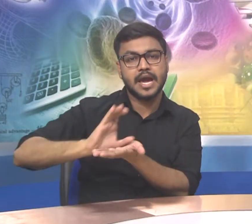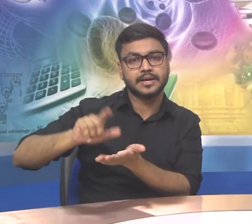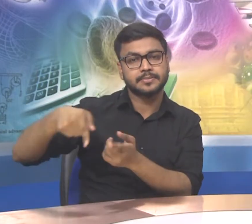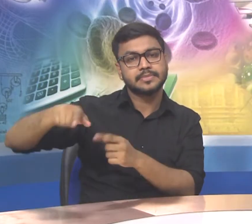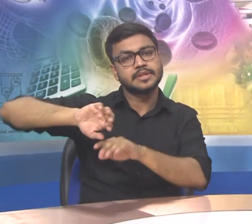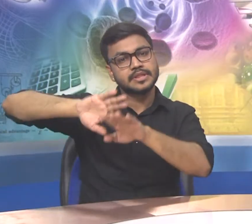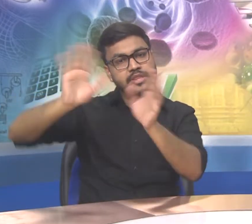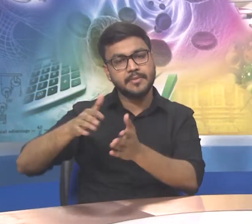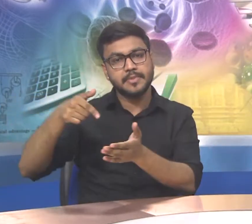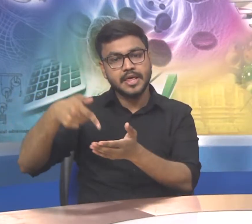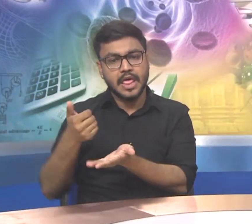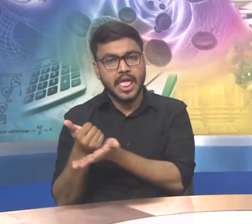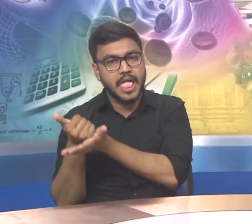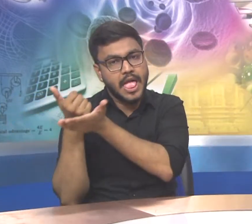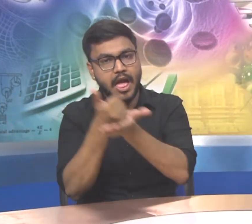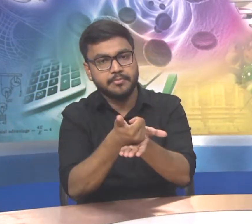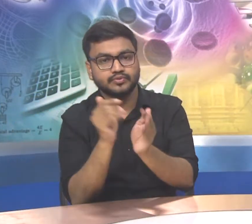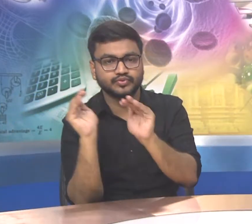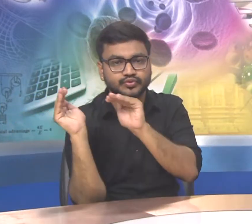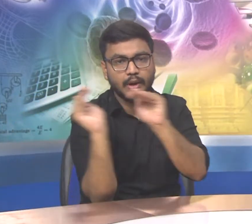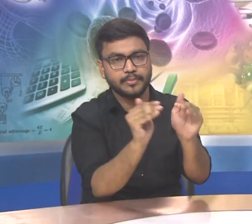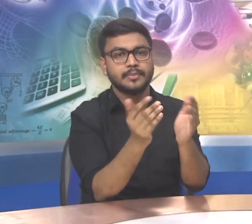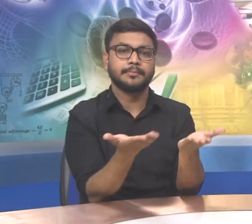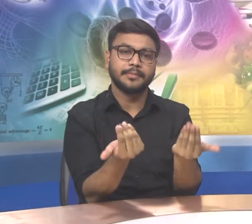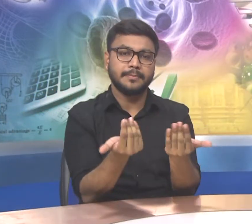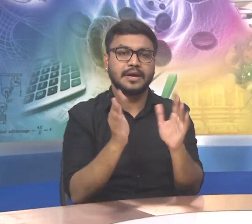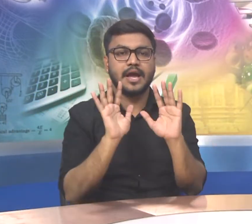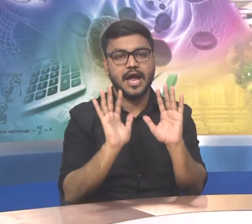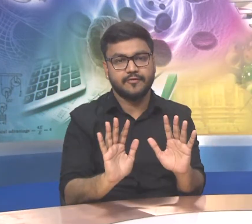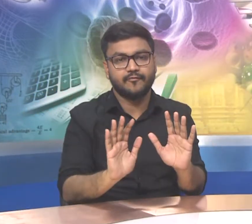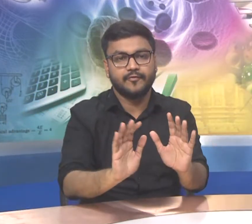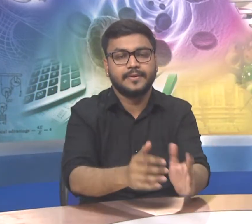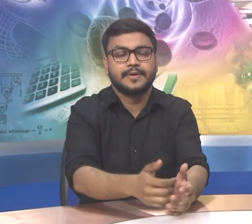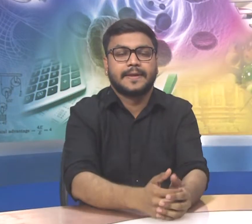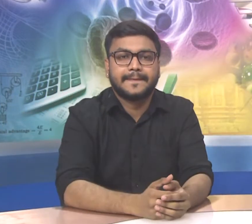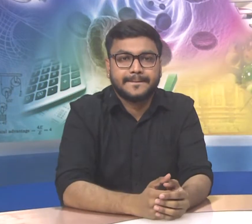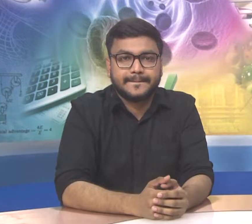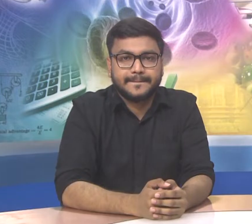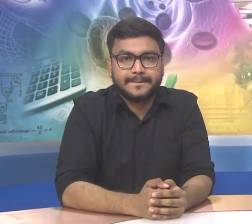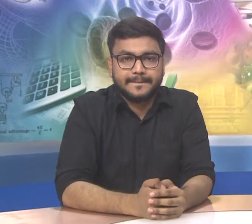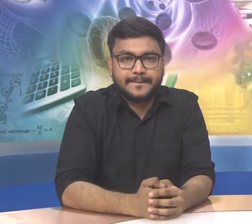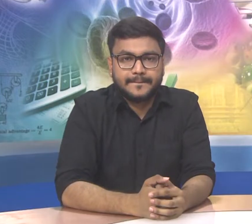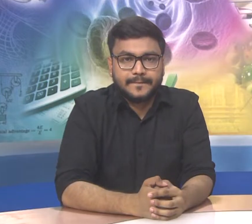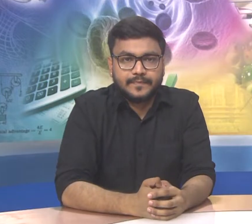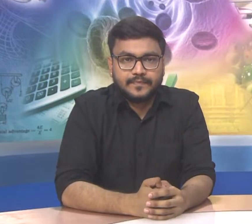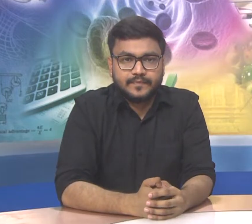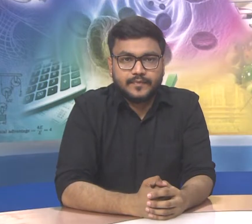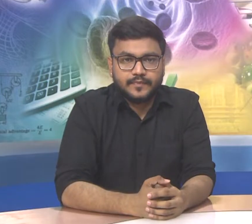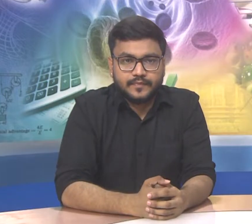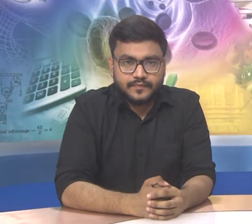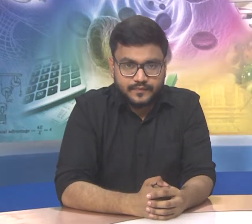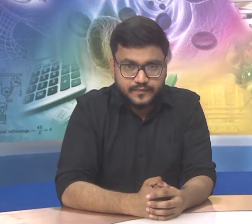who are at the same time the owners and the customers of their bank.